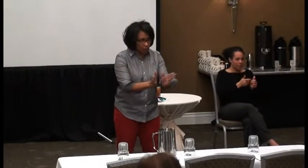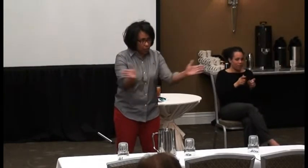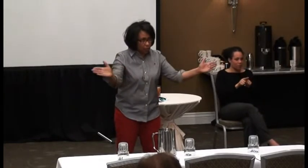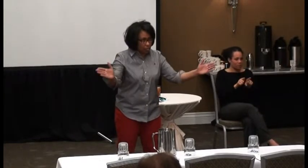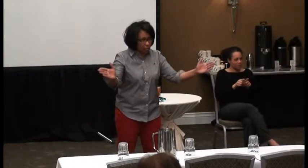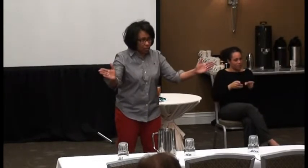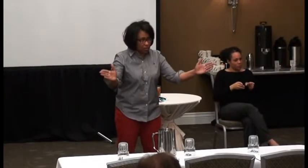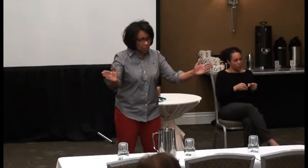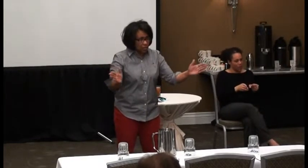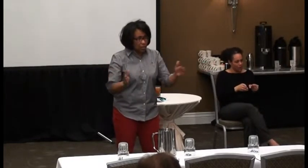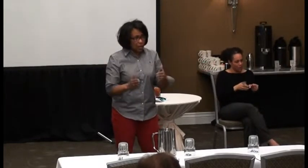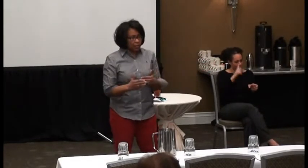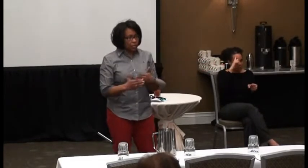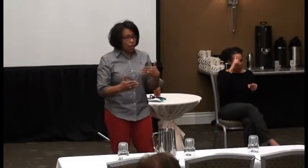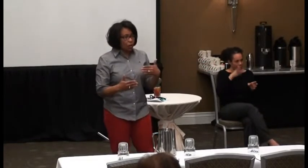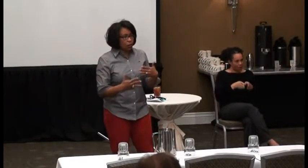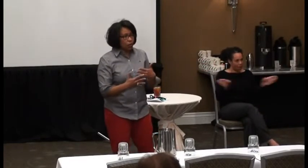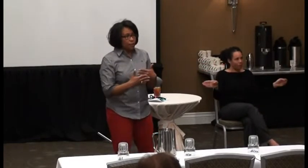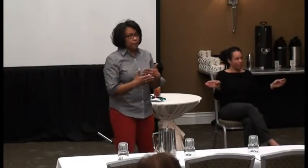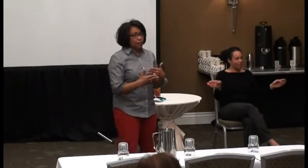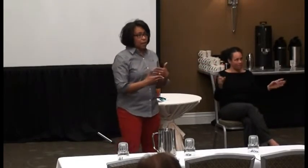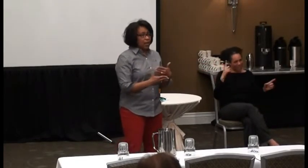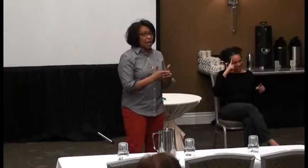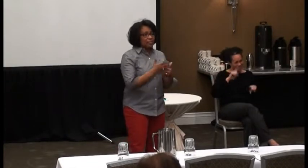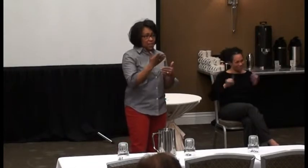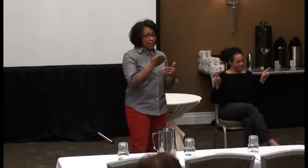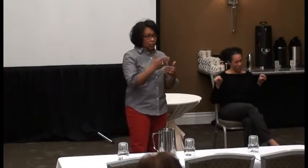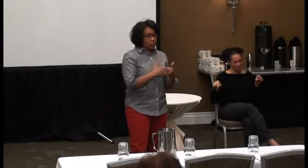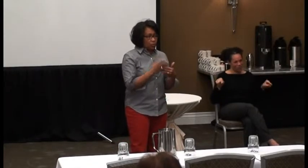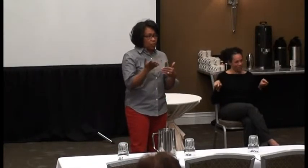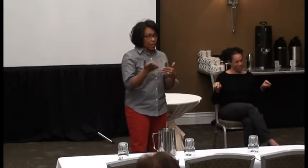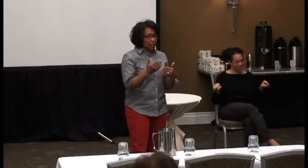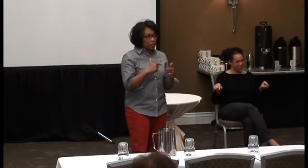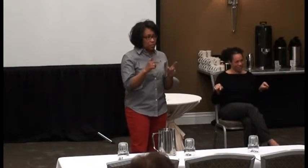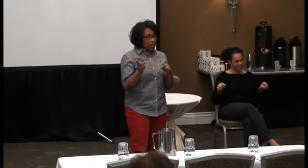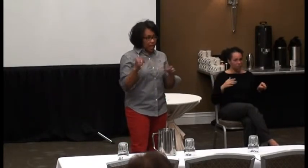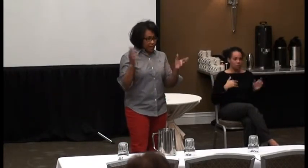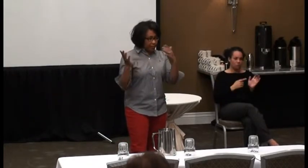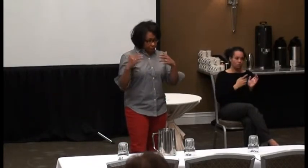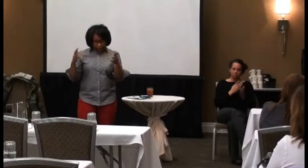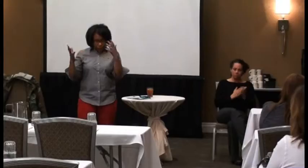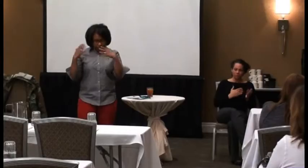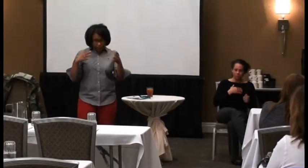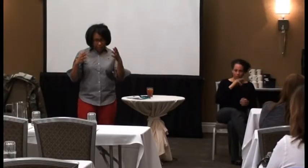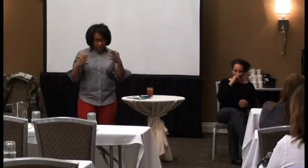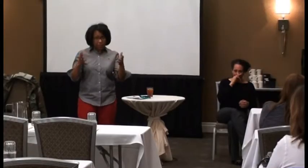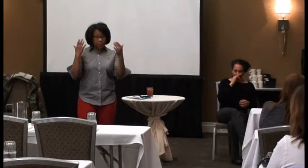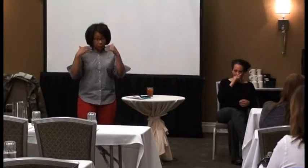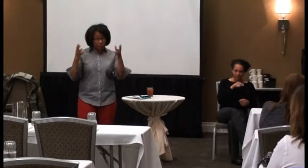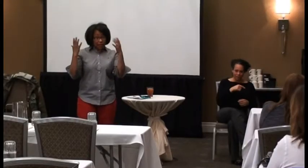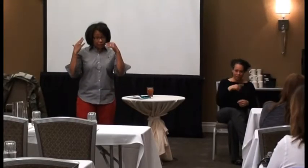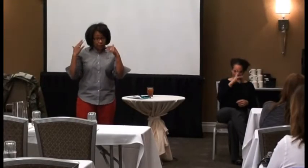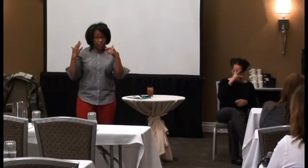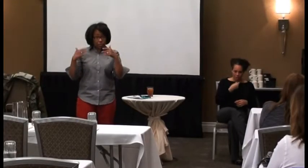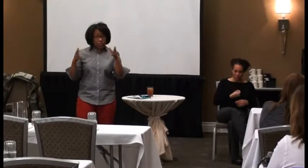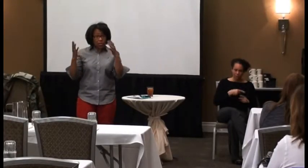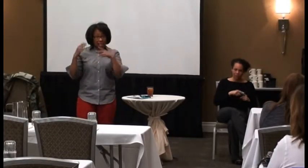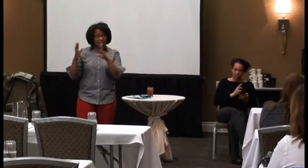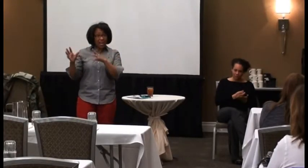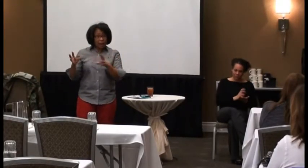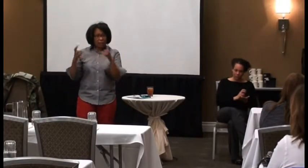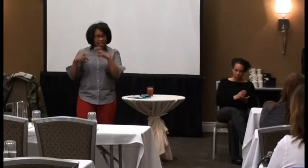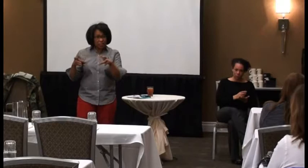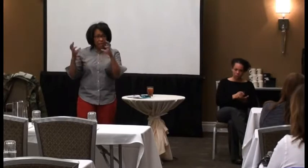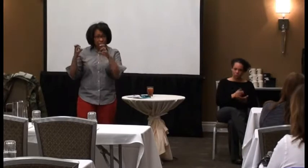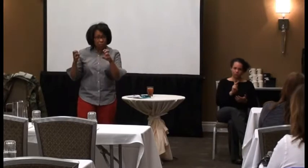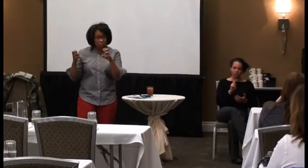for a while, and then we split. Yeah. And so, and I've seen that with some of my kids who have autism, who have seizures, and